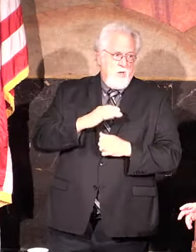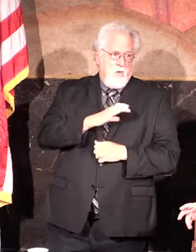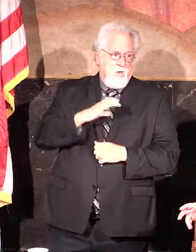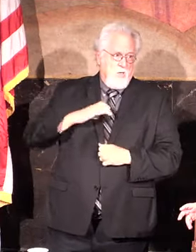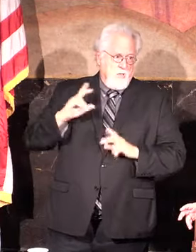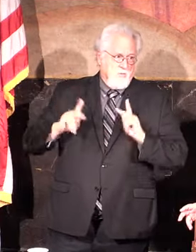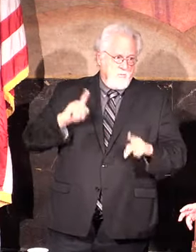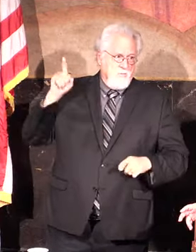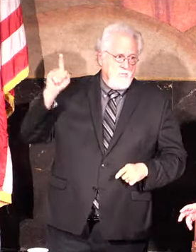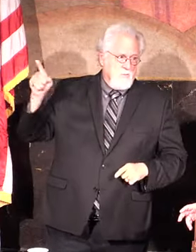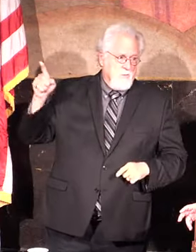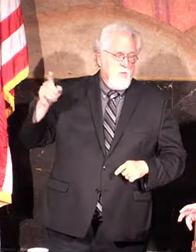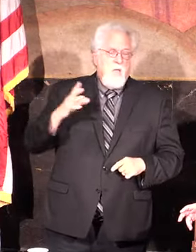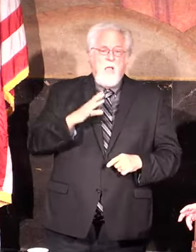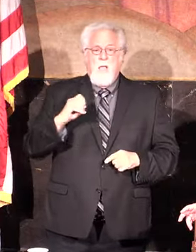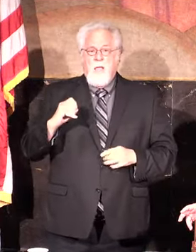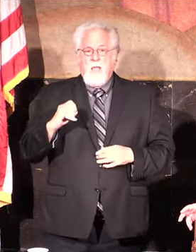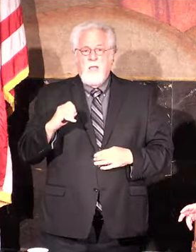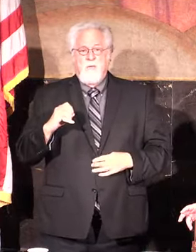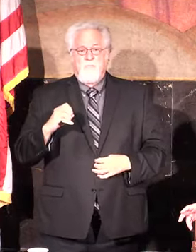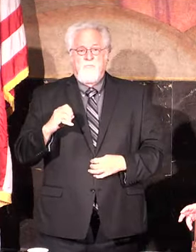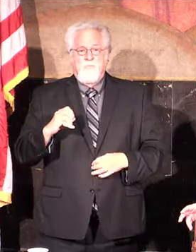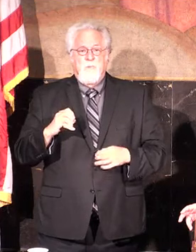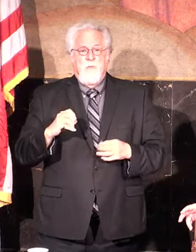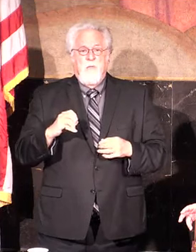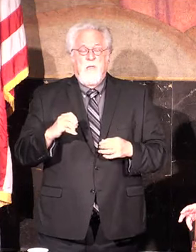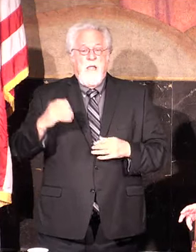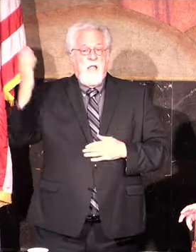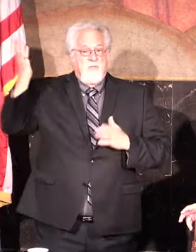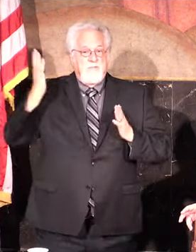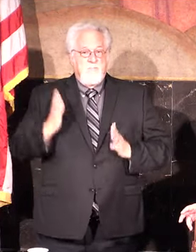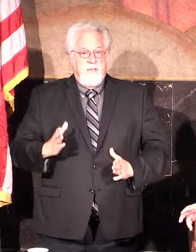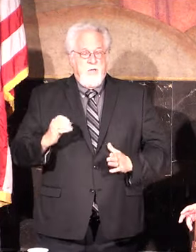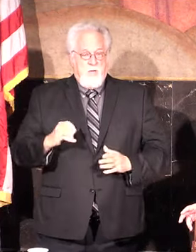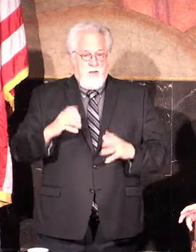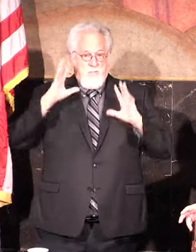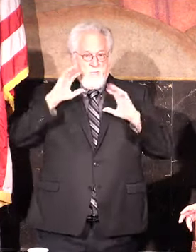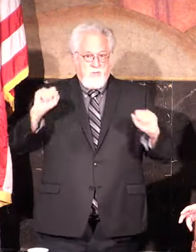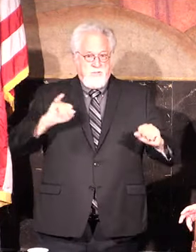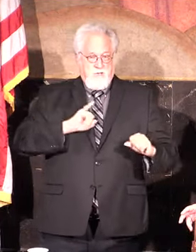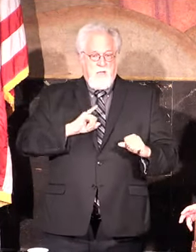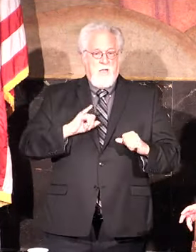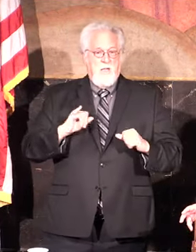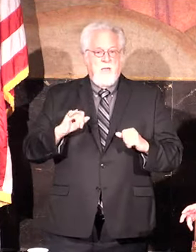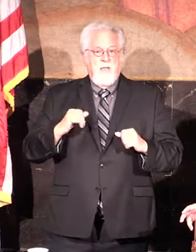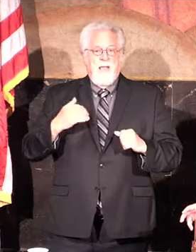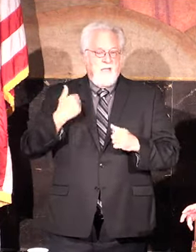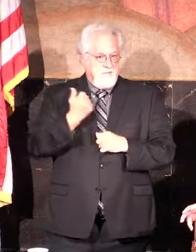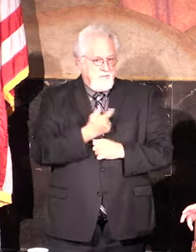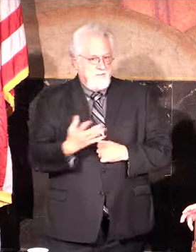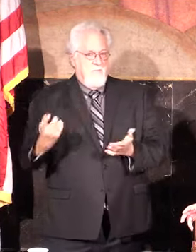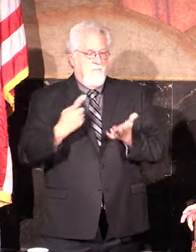congressional delegation, and the speaker and the president and I have had a number of conversations around